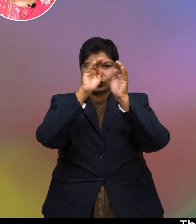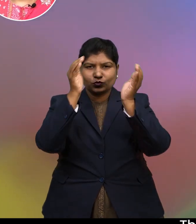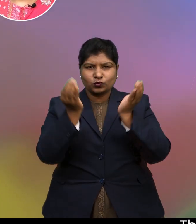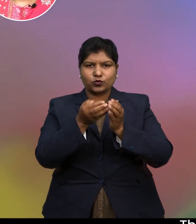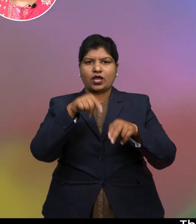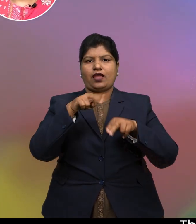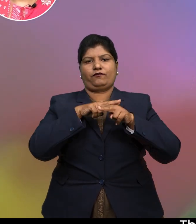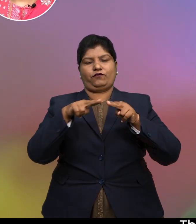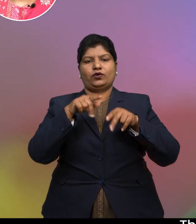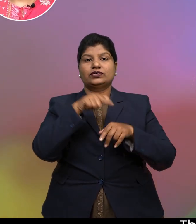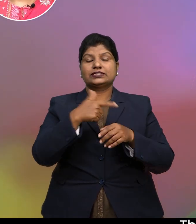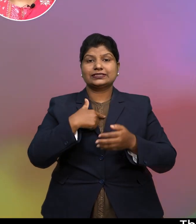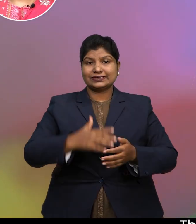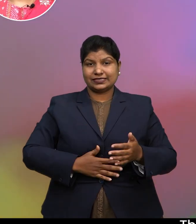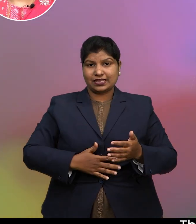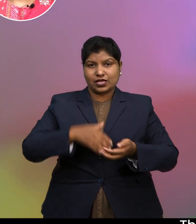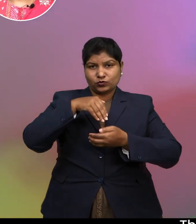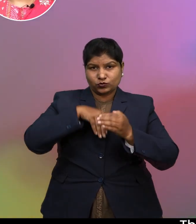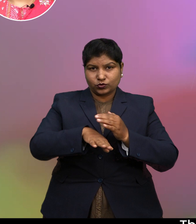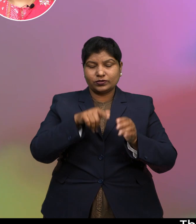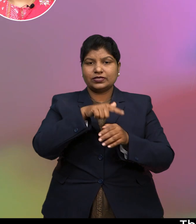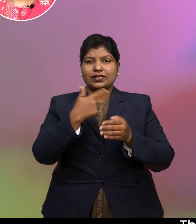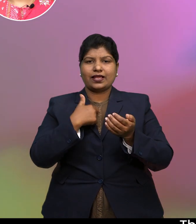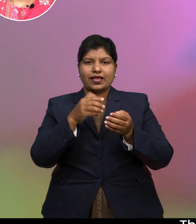The embryo develops